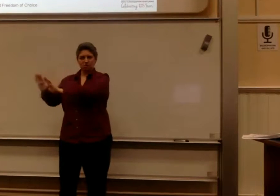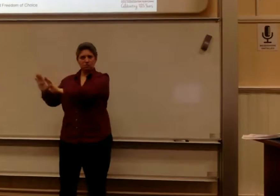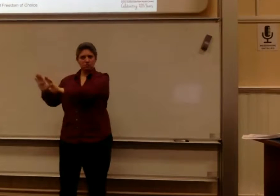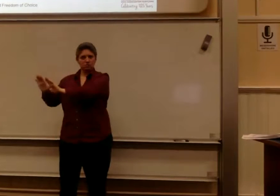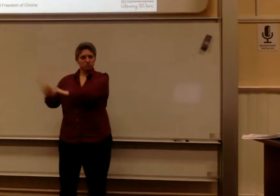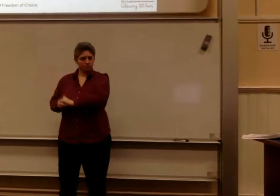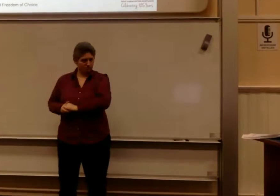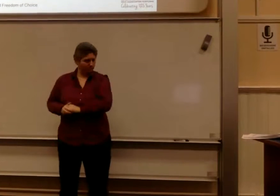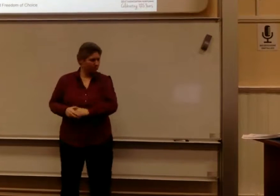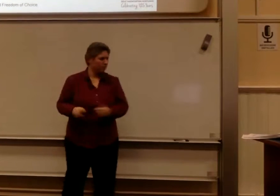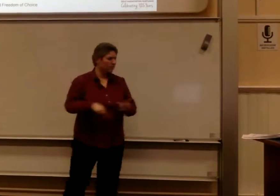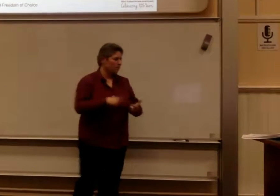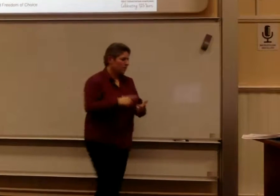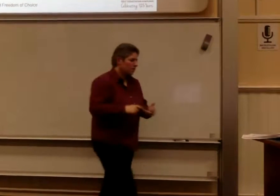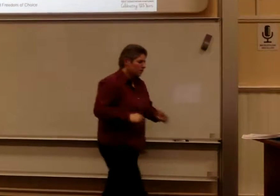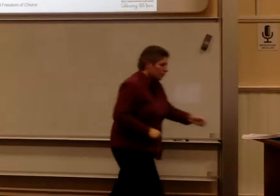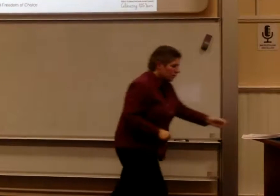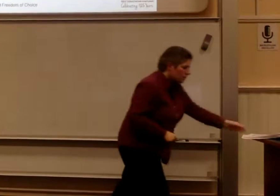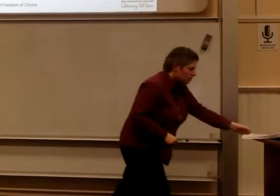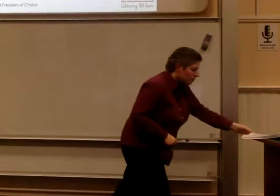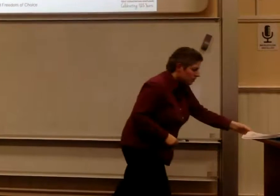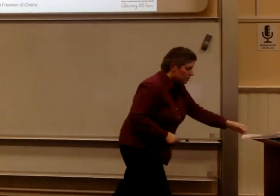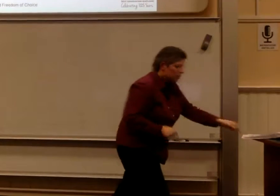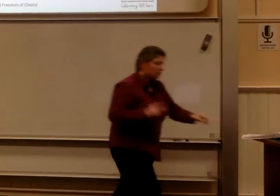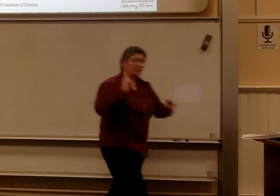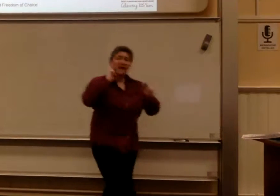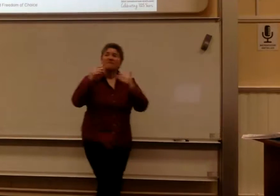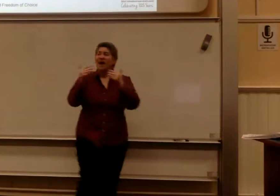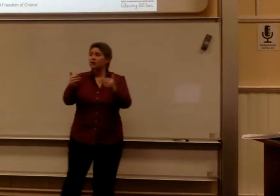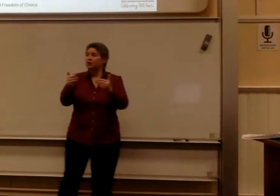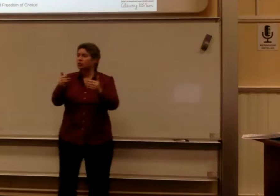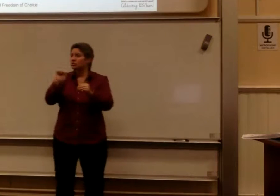have awareness and knowledge around deaf blindness.